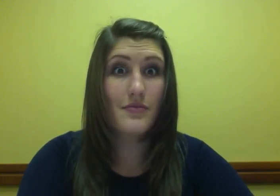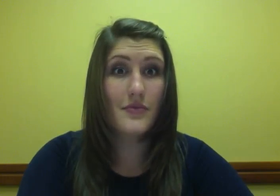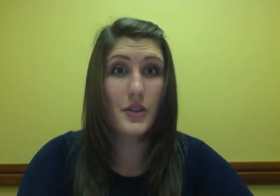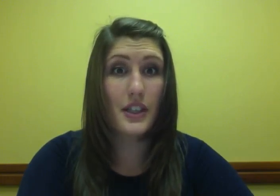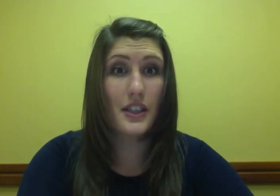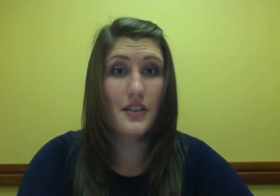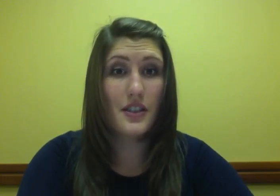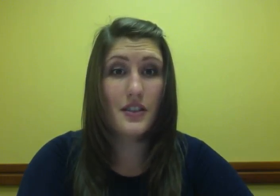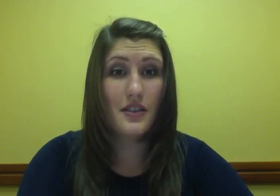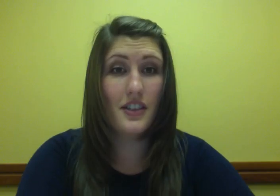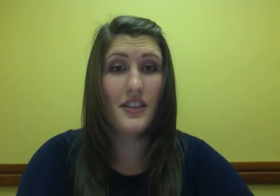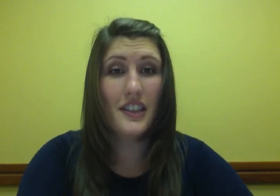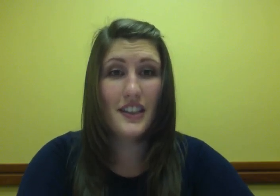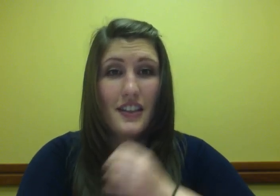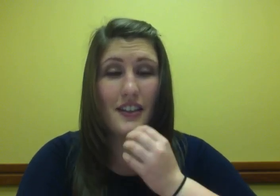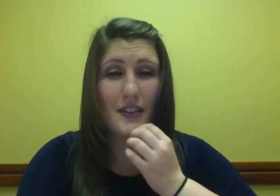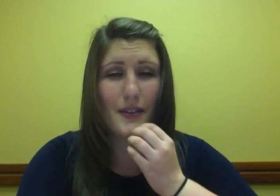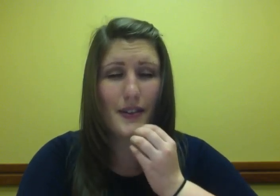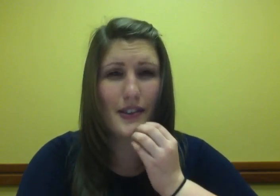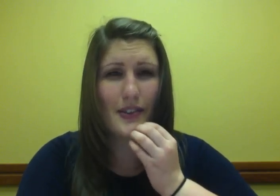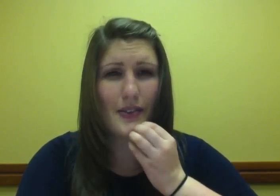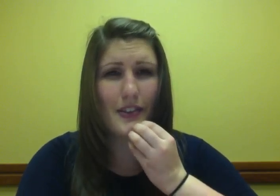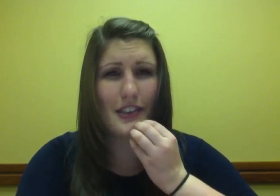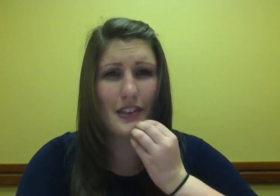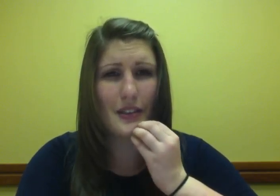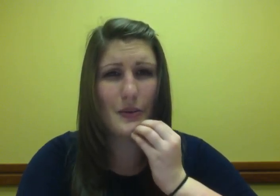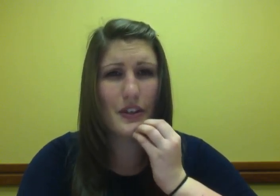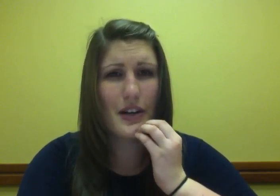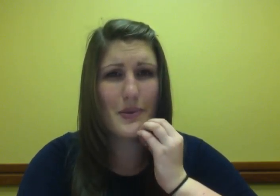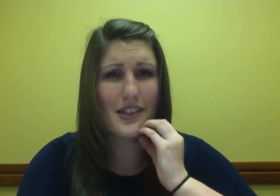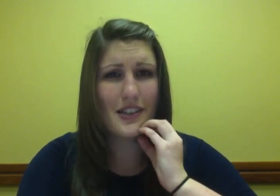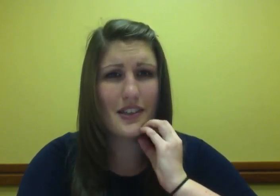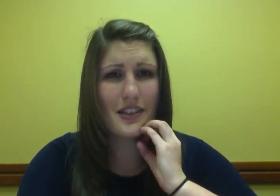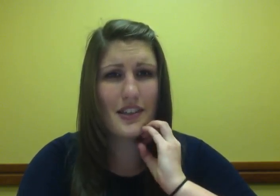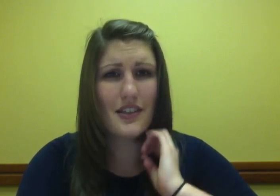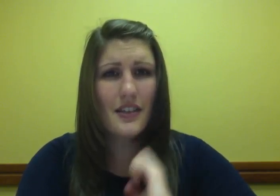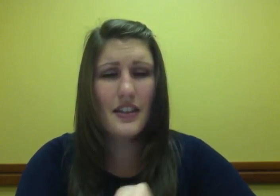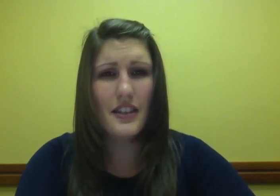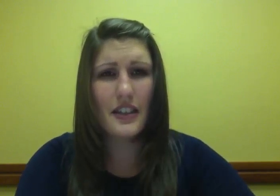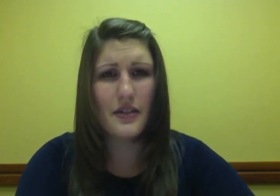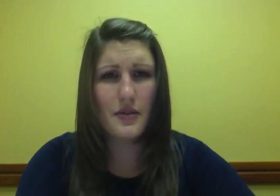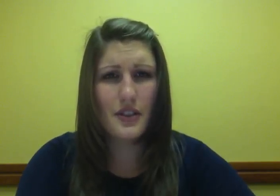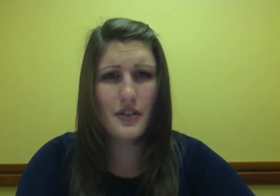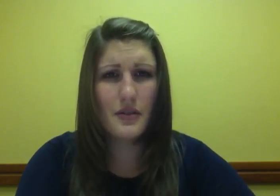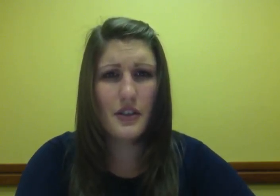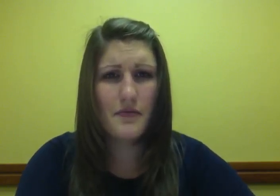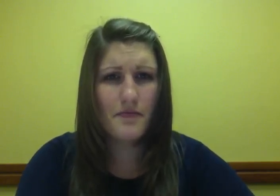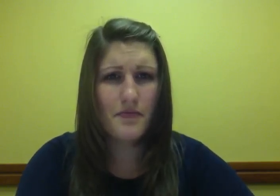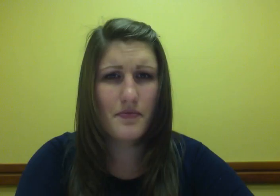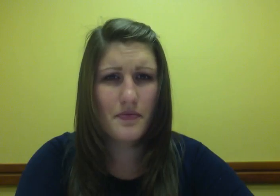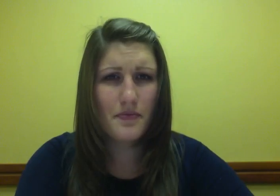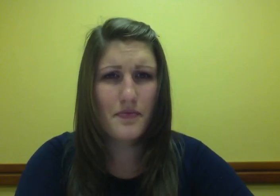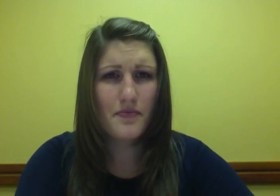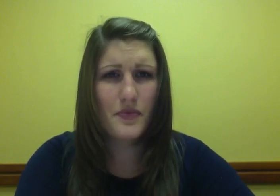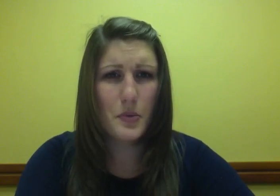Go to Hitler? Oh, where the war happened? Like Auschwitz or something? The